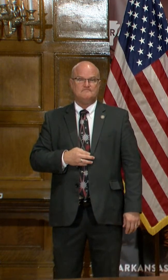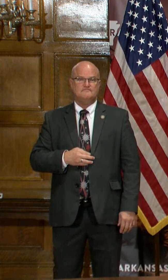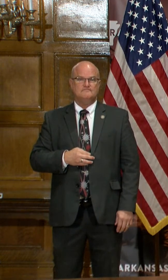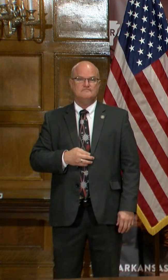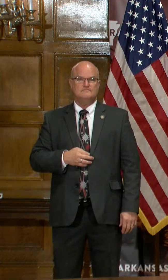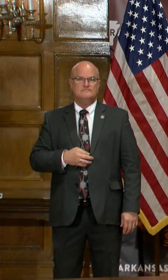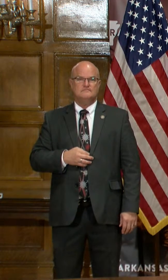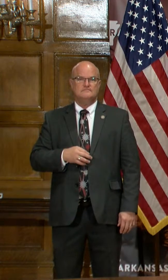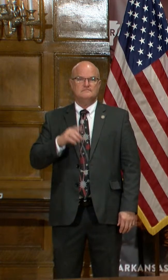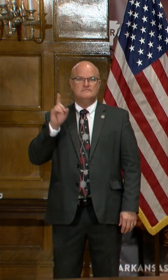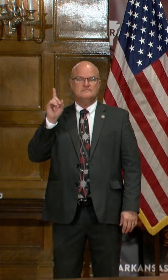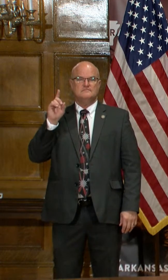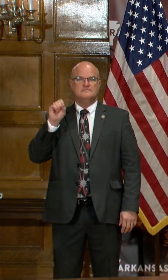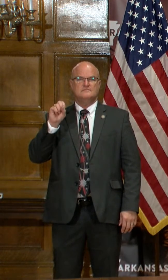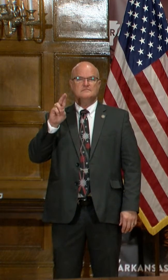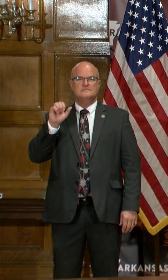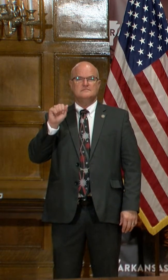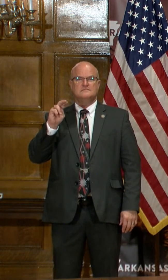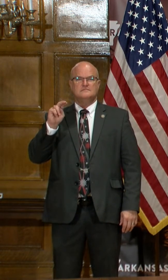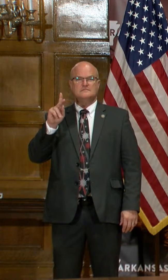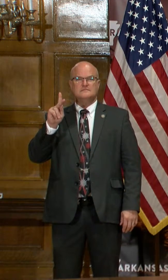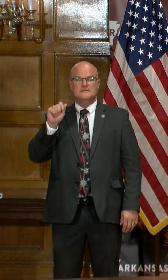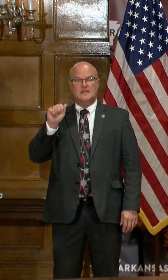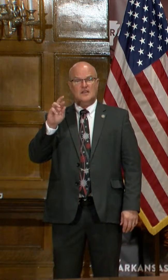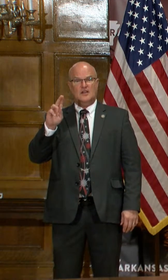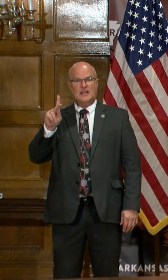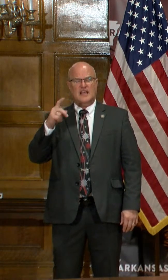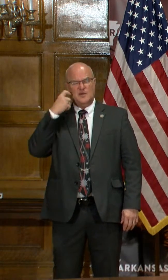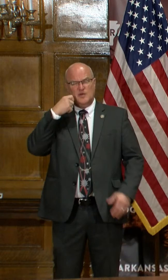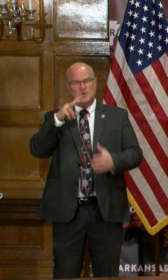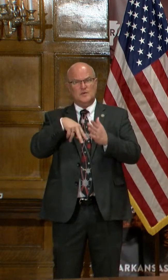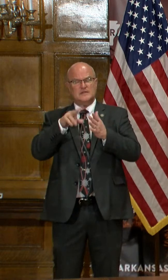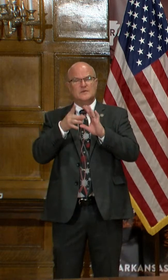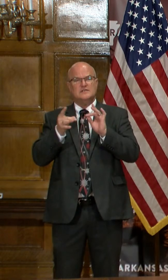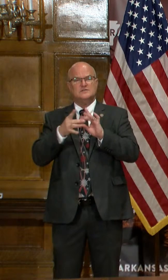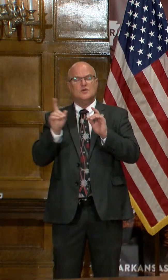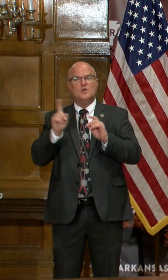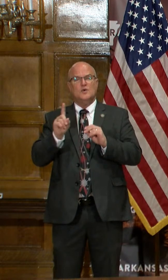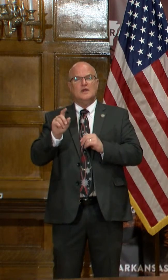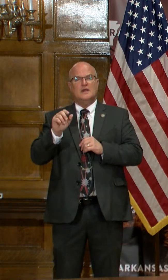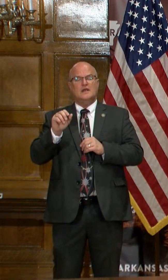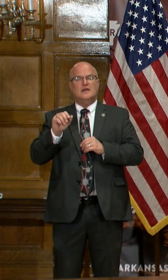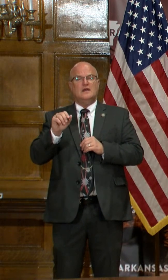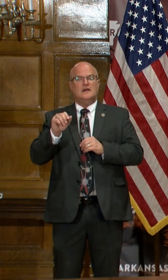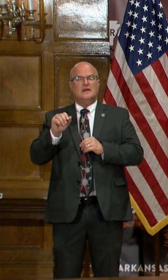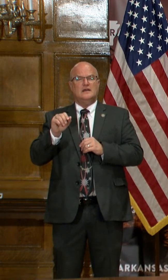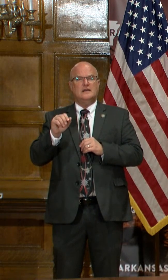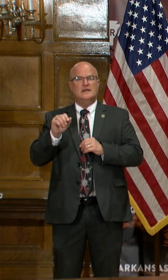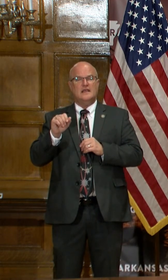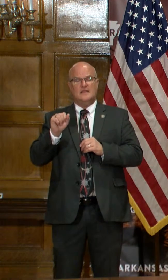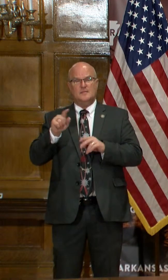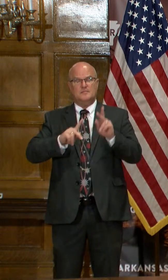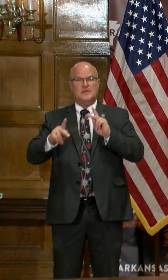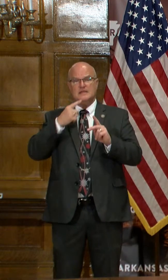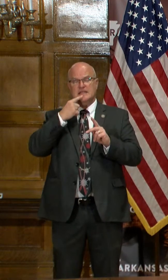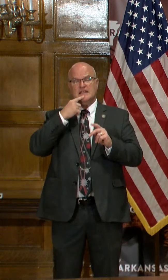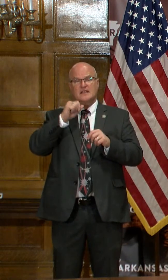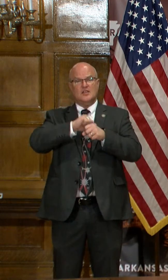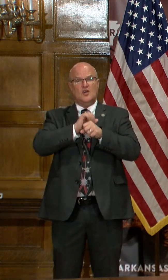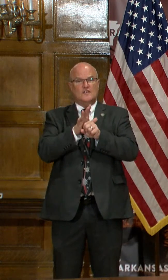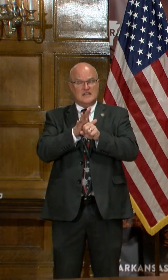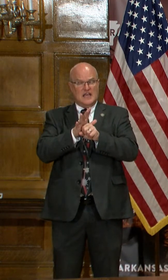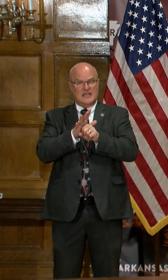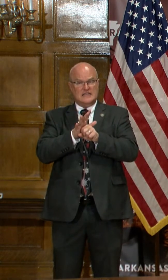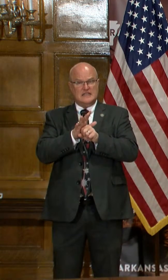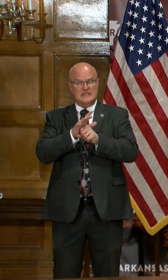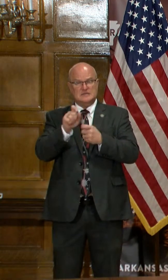This is Susan at KRK. We recently ran a story where ADH employees acknowledged that COVID-19